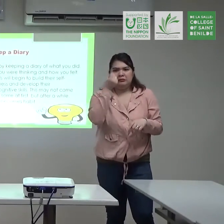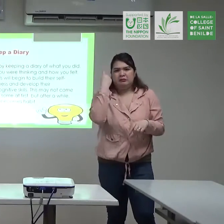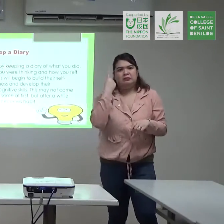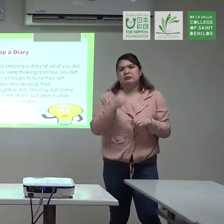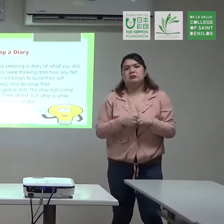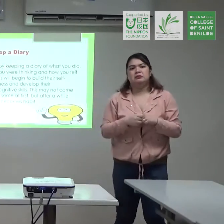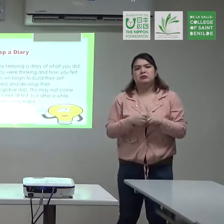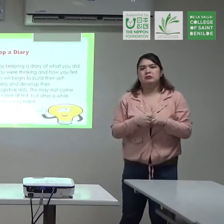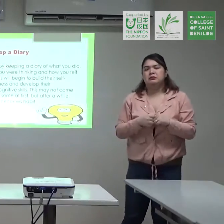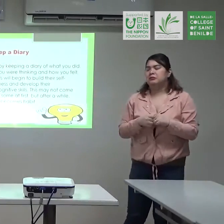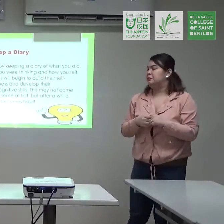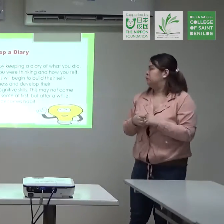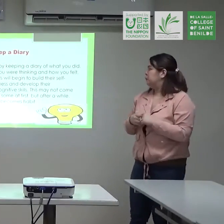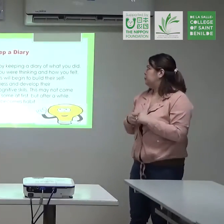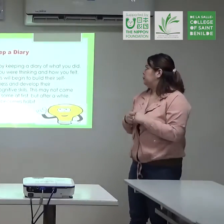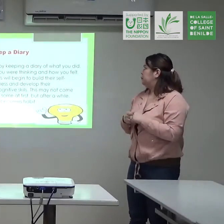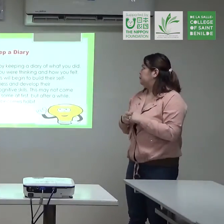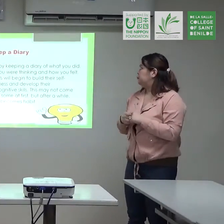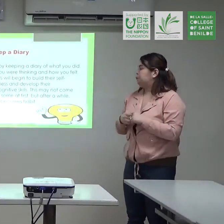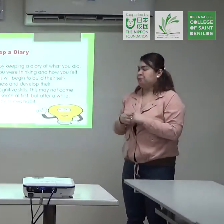And